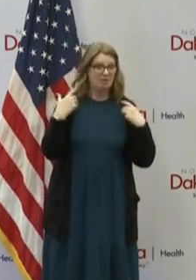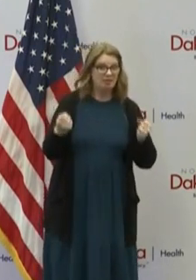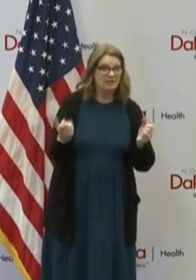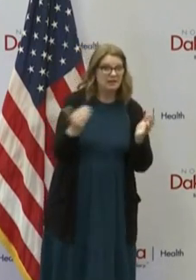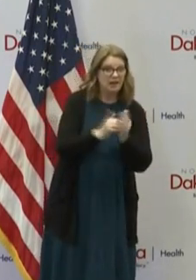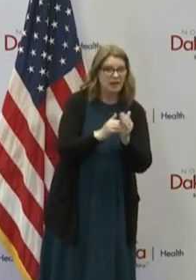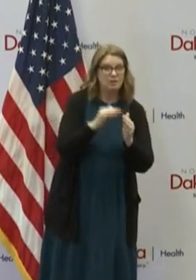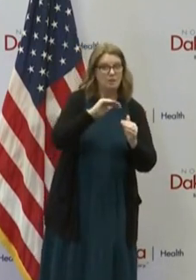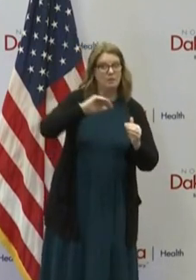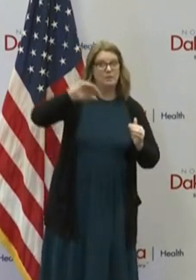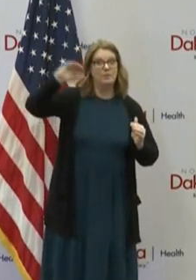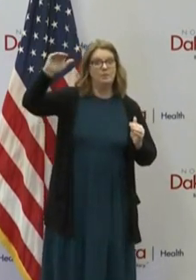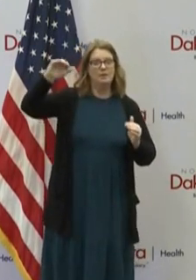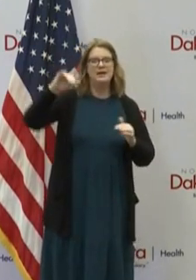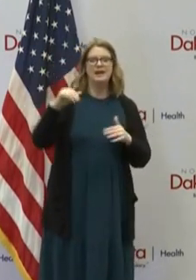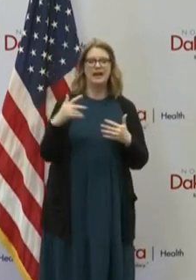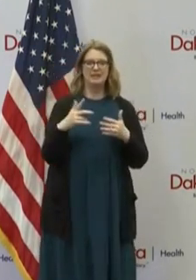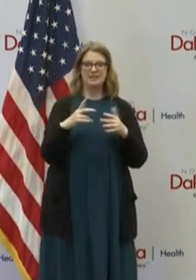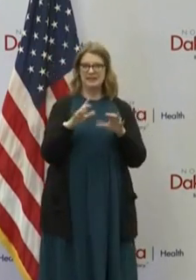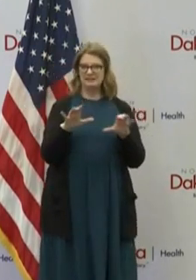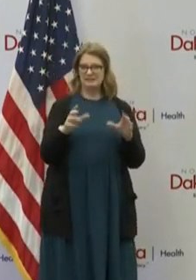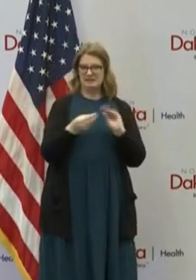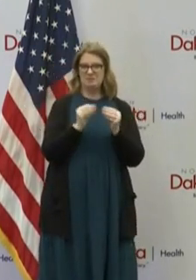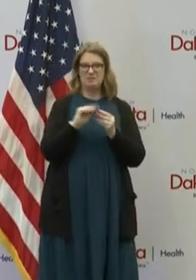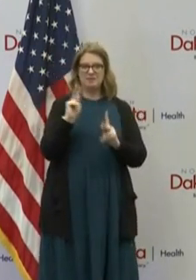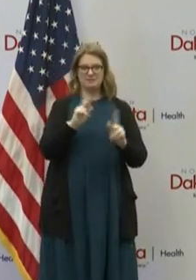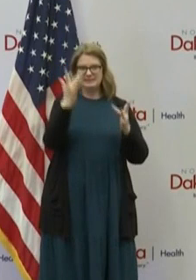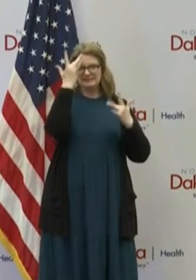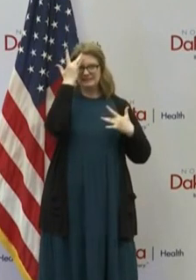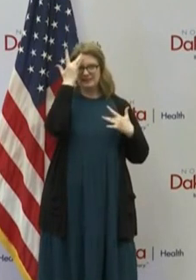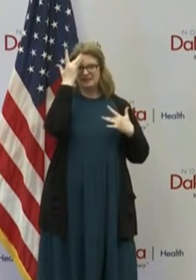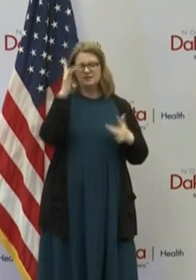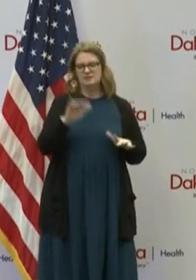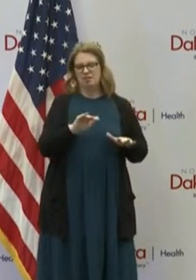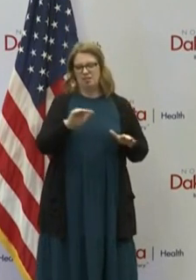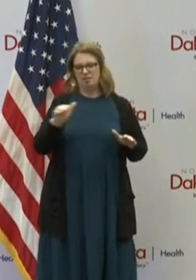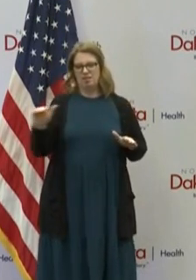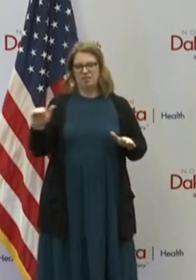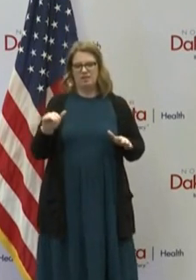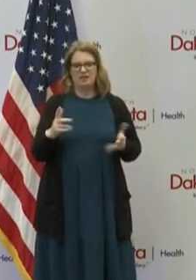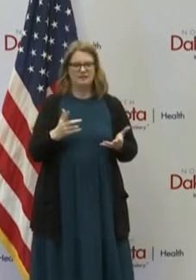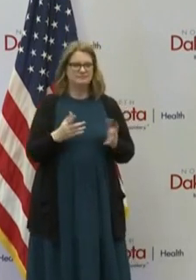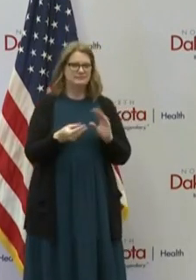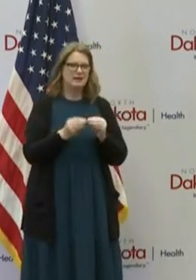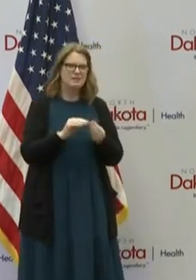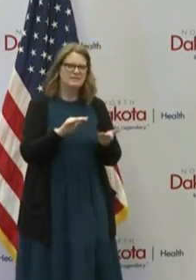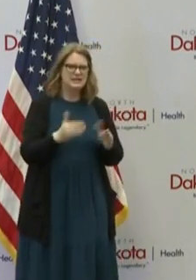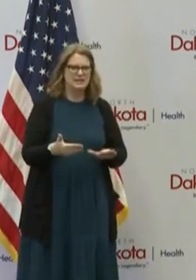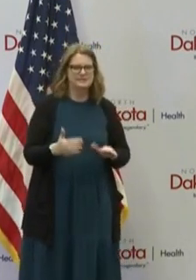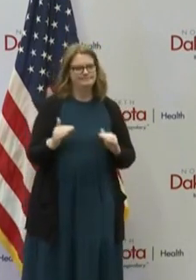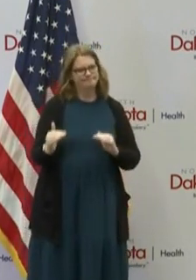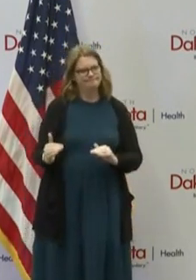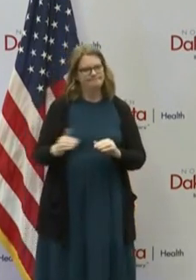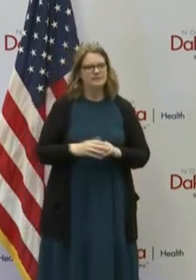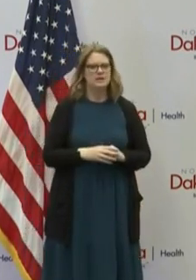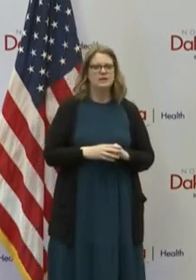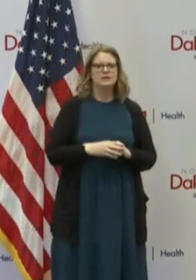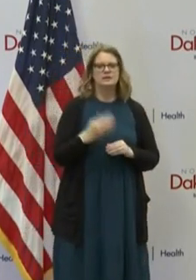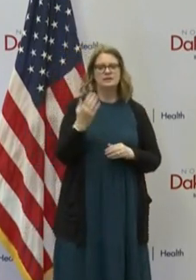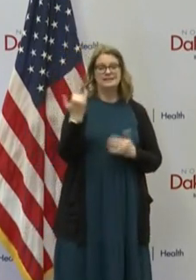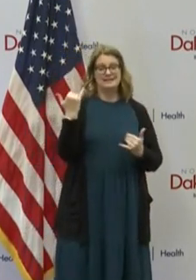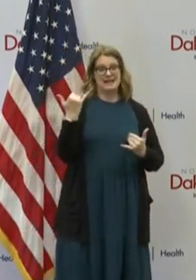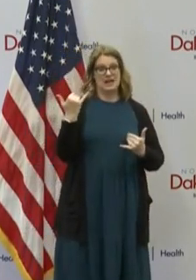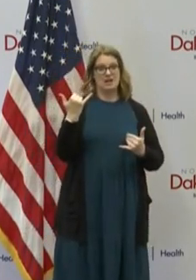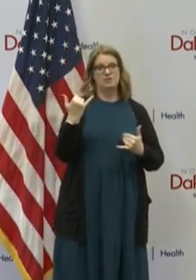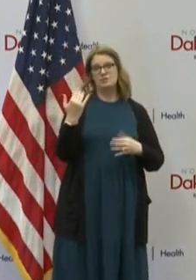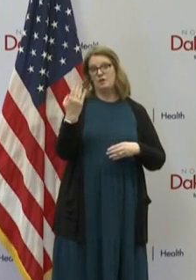on actives and very low number of deaths. Positive rate, we take a look at the 14-day average. We can see this